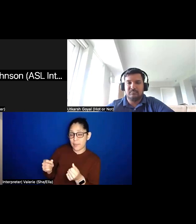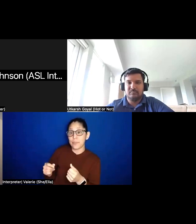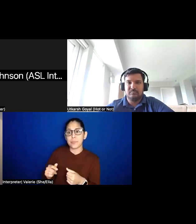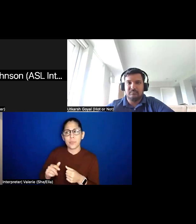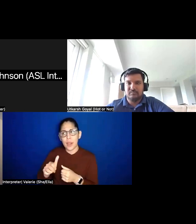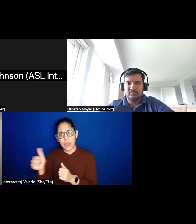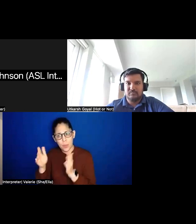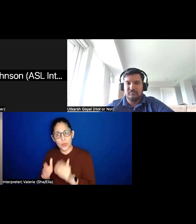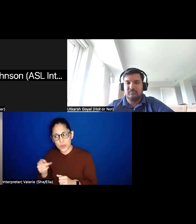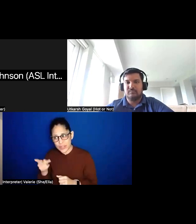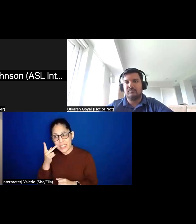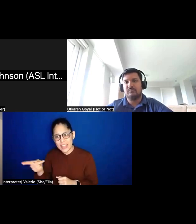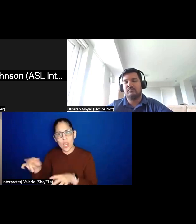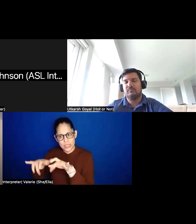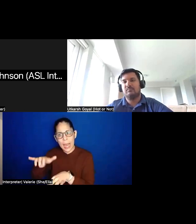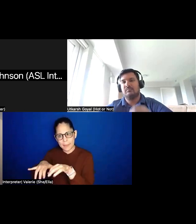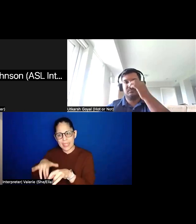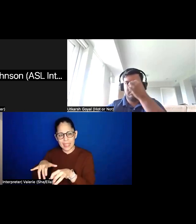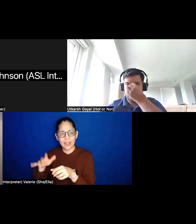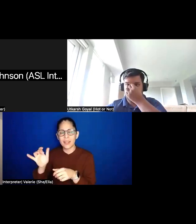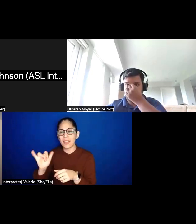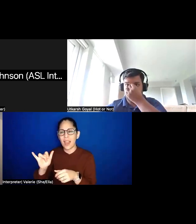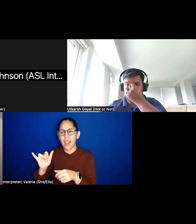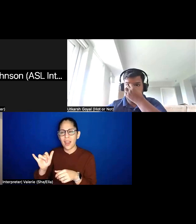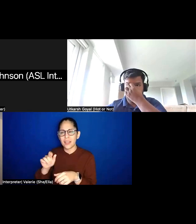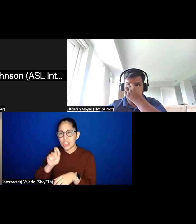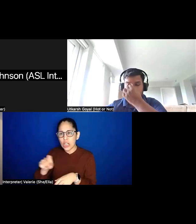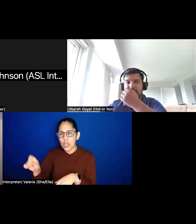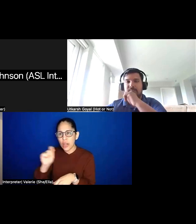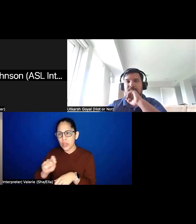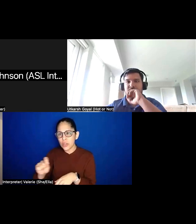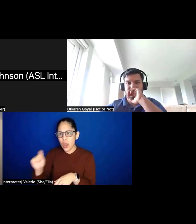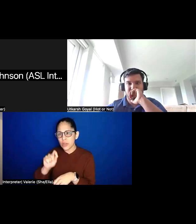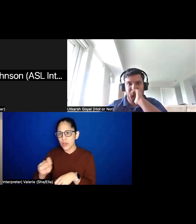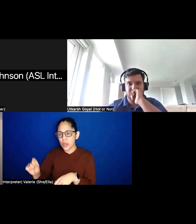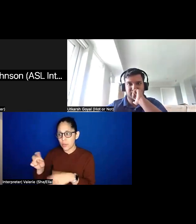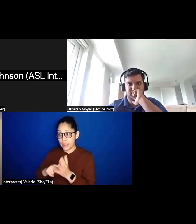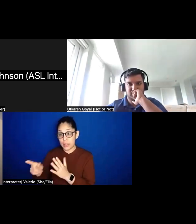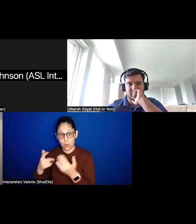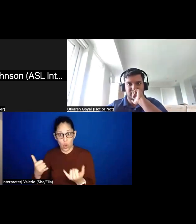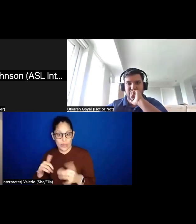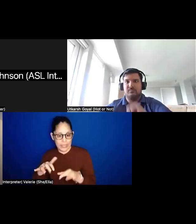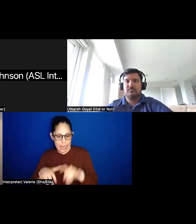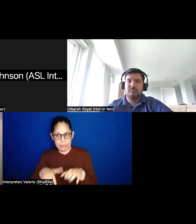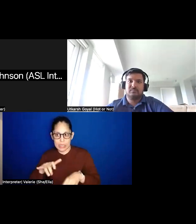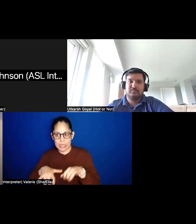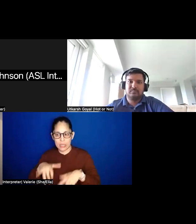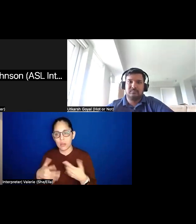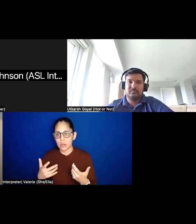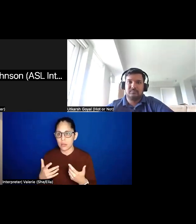person is typing, the little like dot, dot, dot, the other person is typing notifications. So we can still do all of